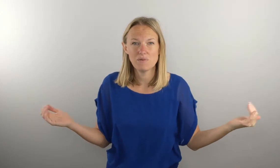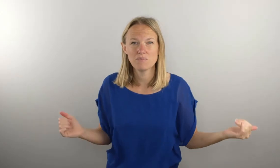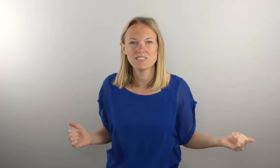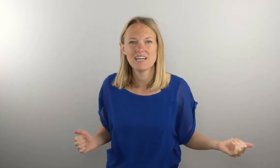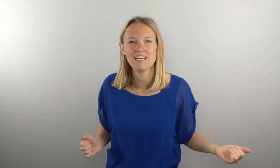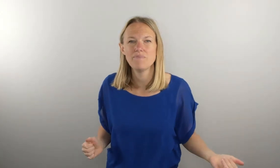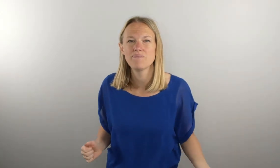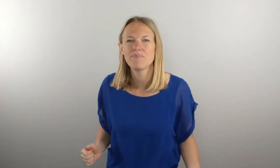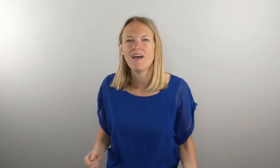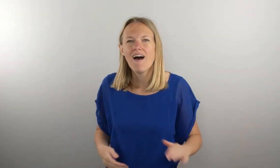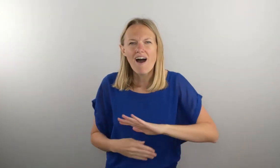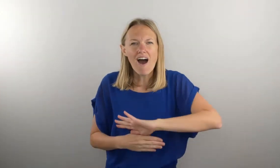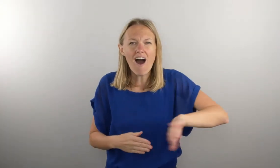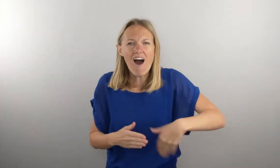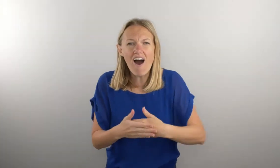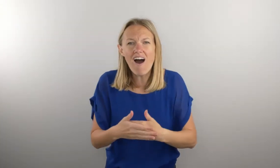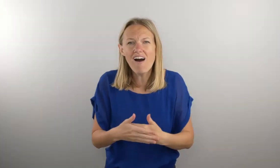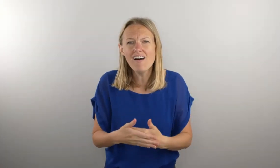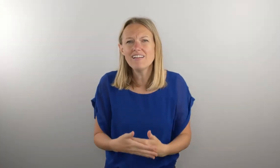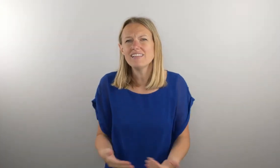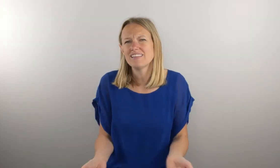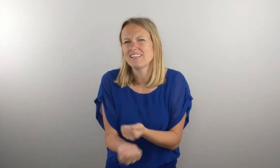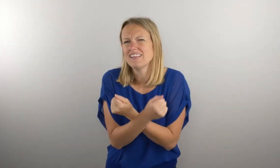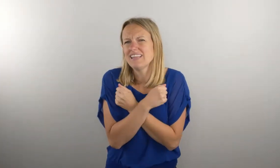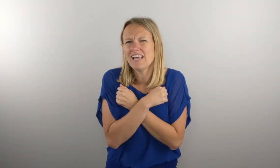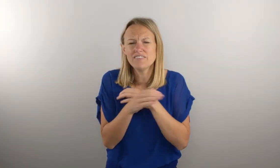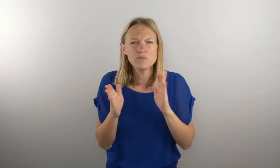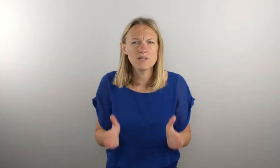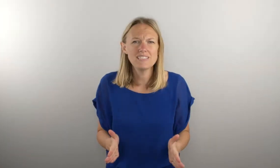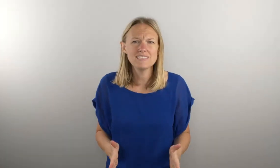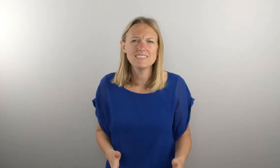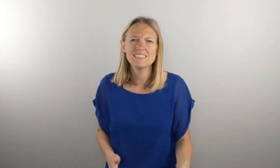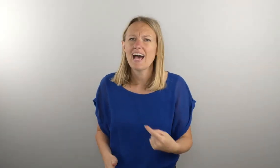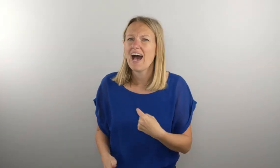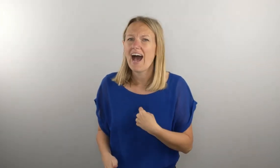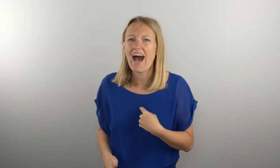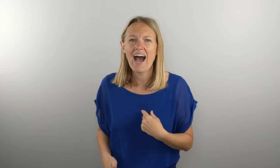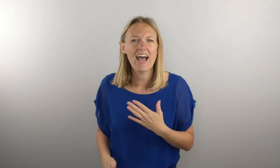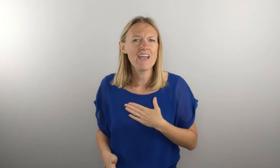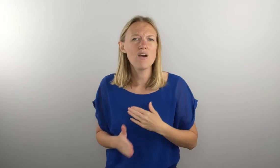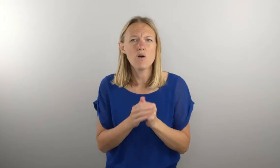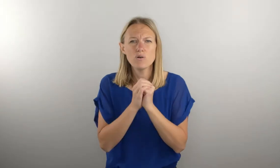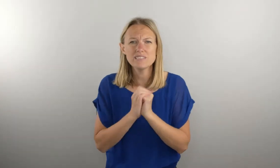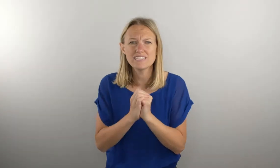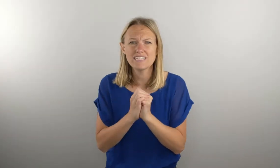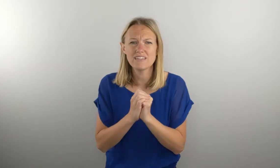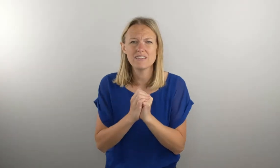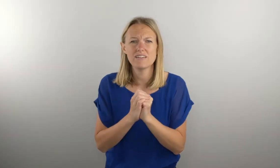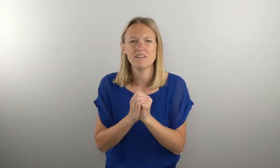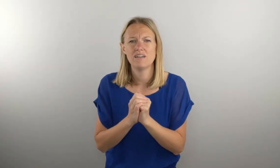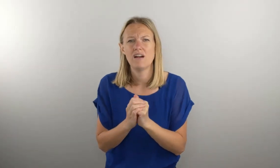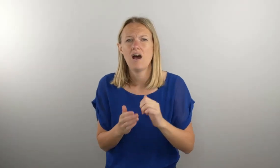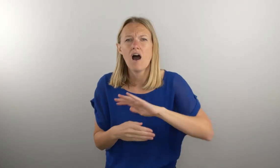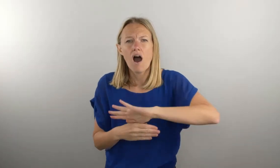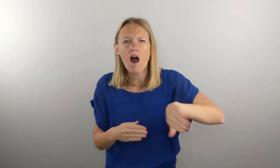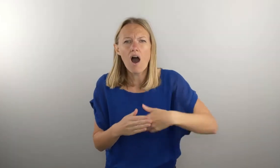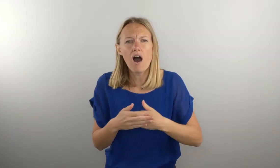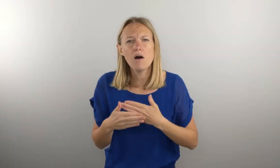more time. All the loved ones I hold dear, all